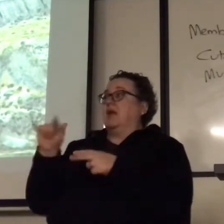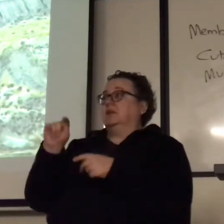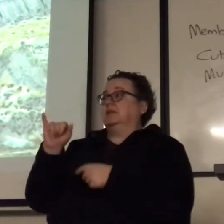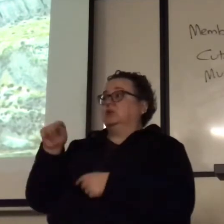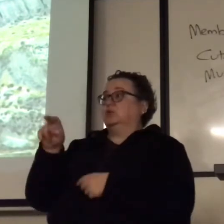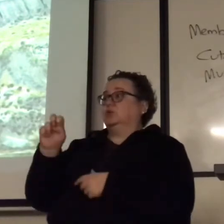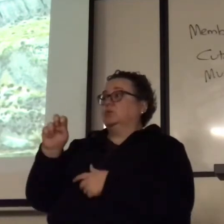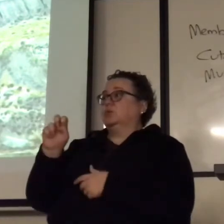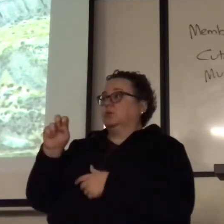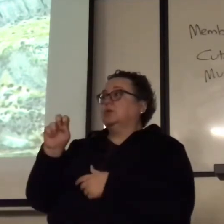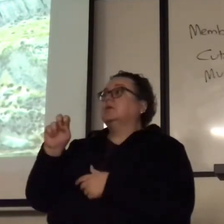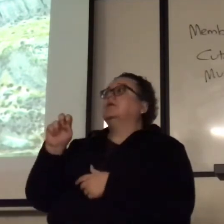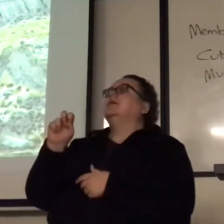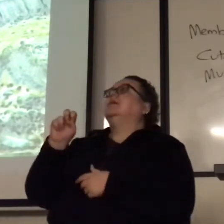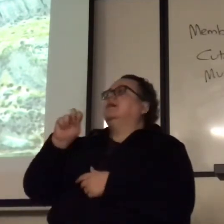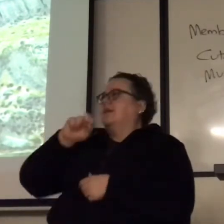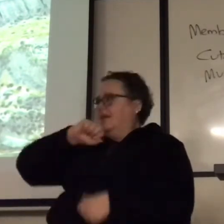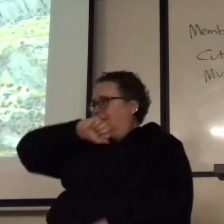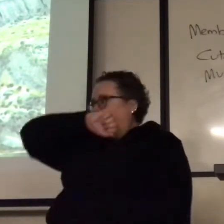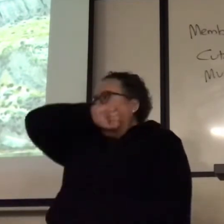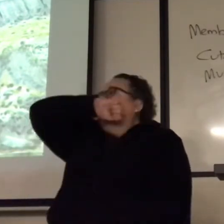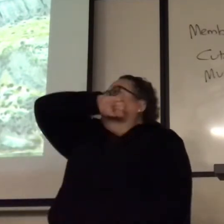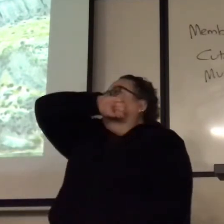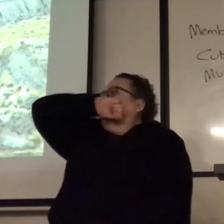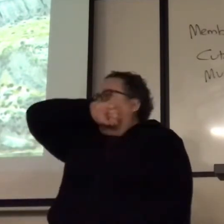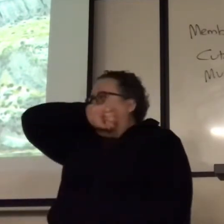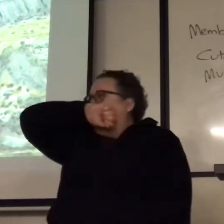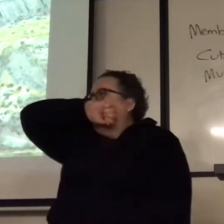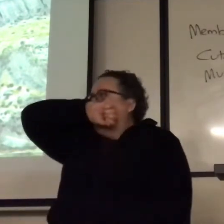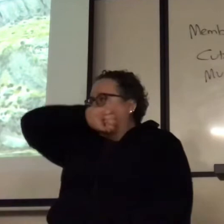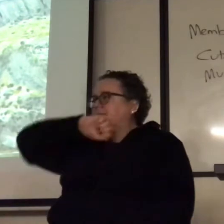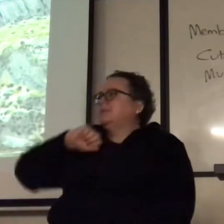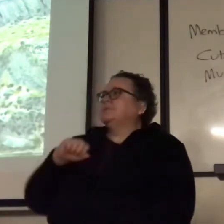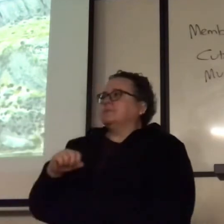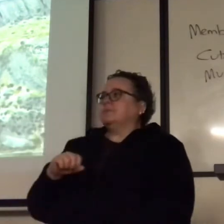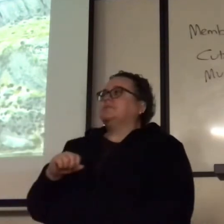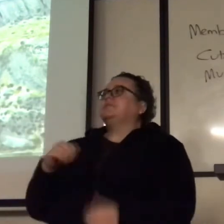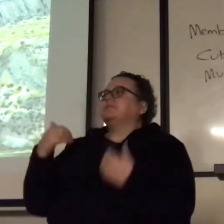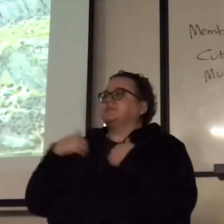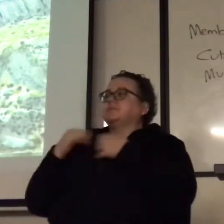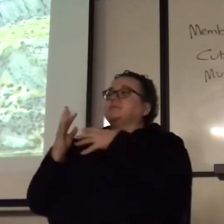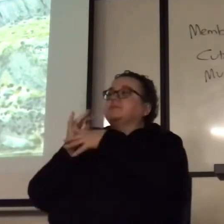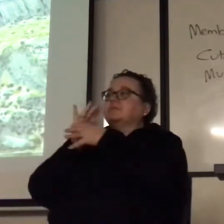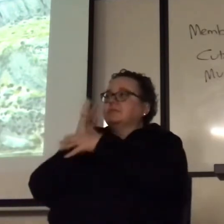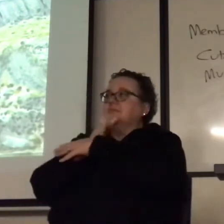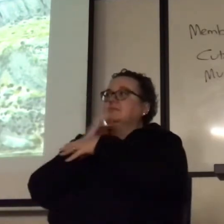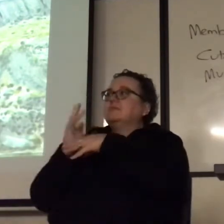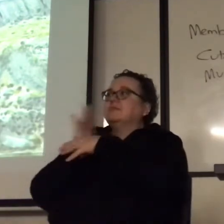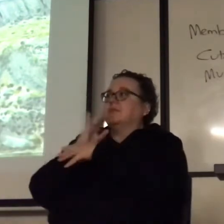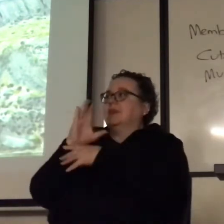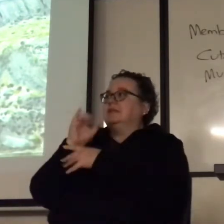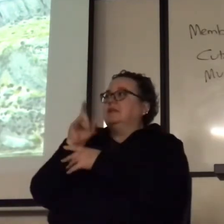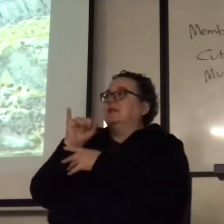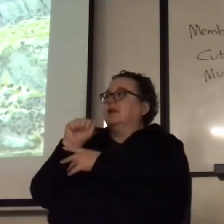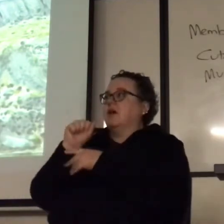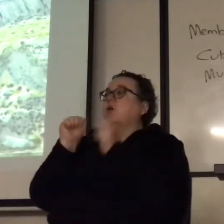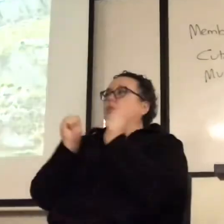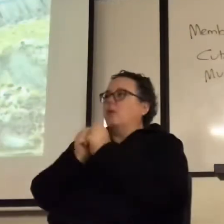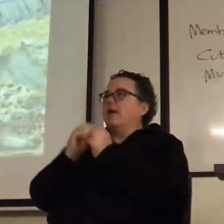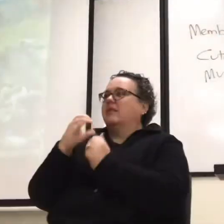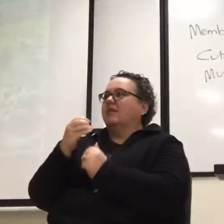ciliated, pseudostratified columnar epithelial tissue with goblet cells. It's a mucous membrane, right? It's from the